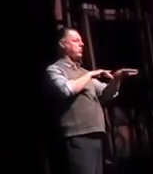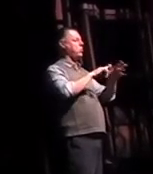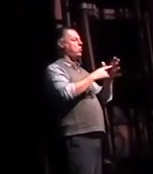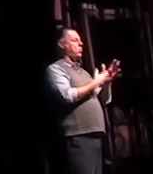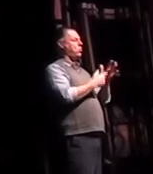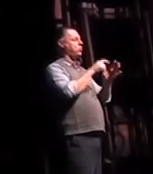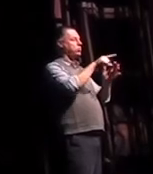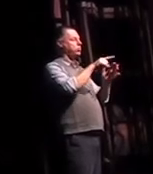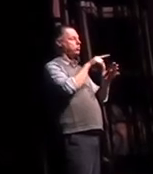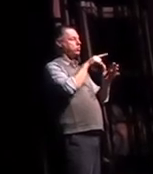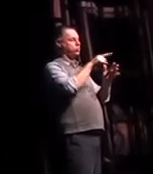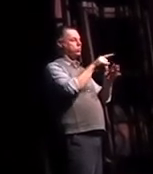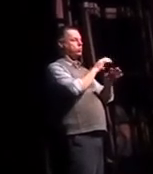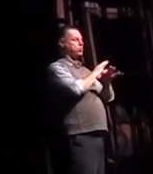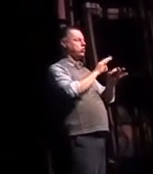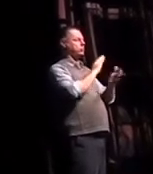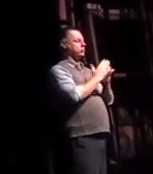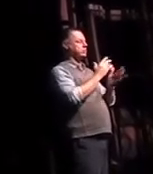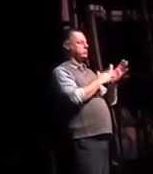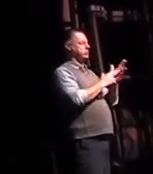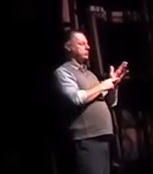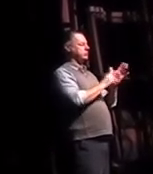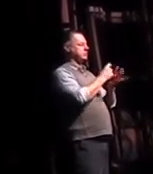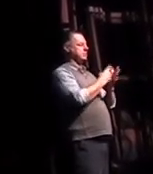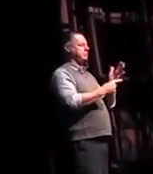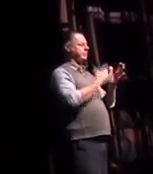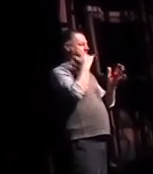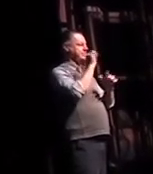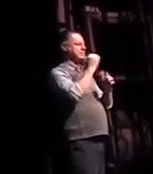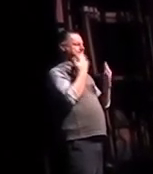a non-disabled feminist. Thank you.